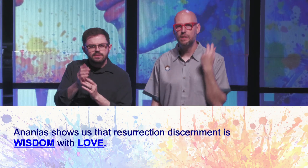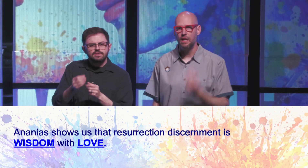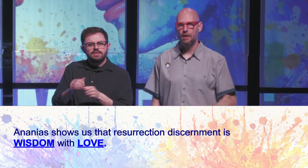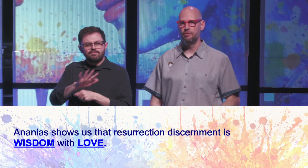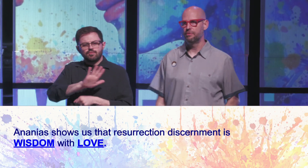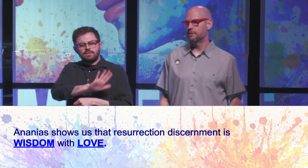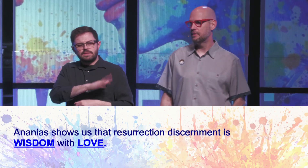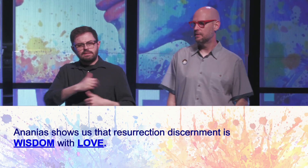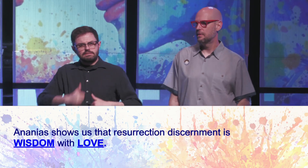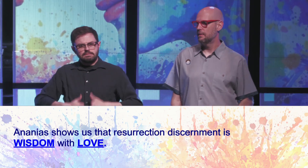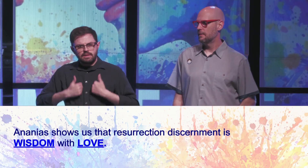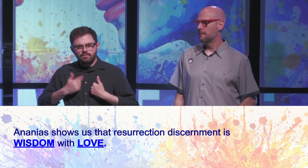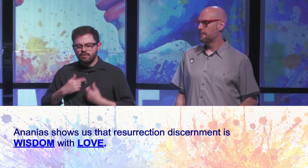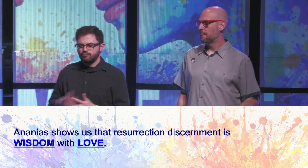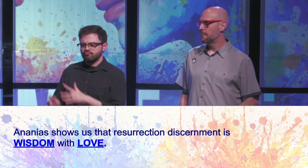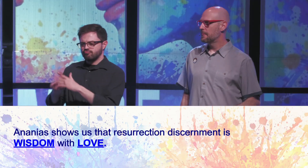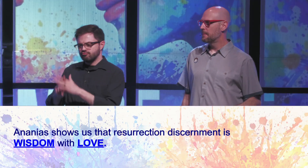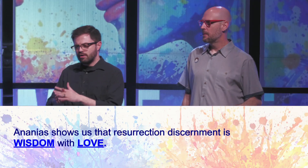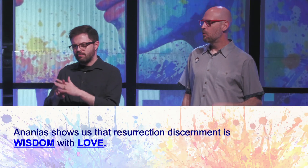and love.